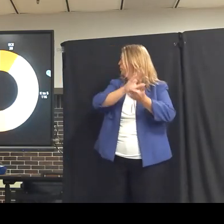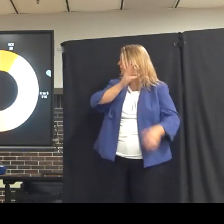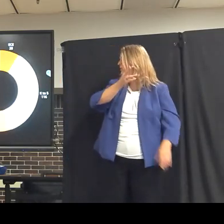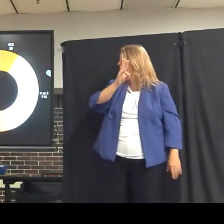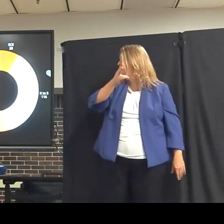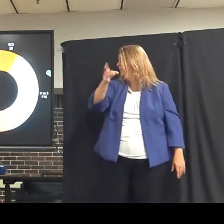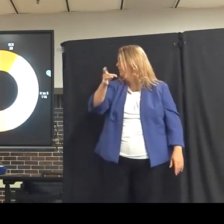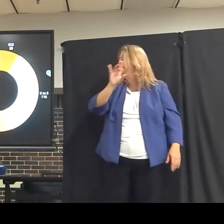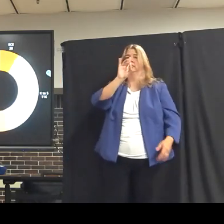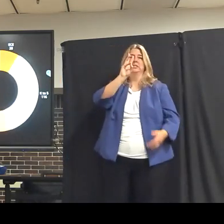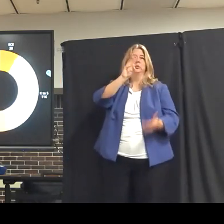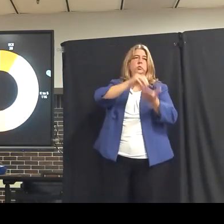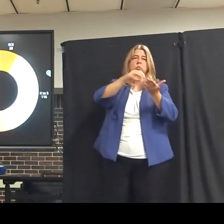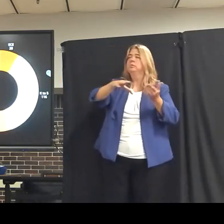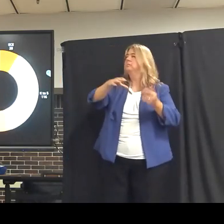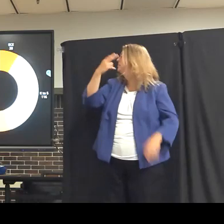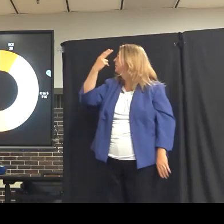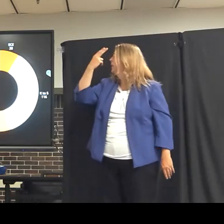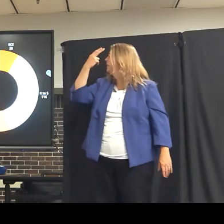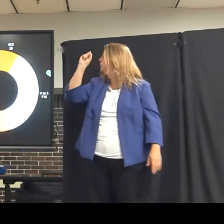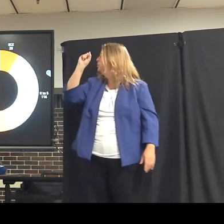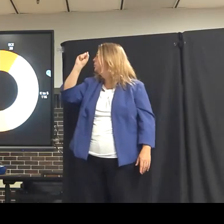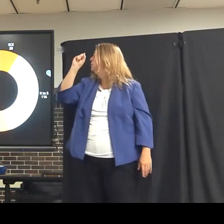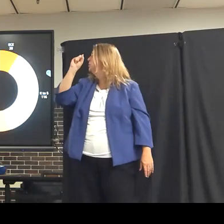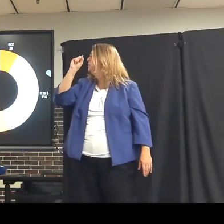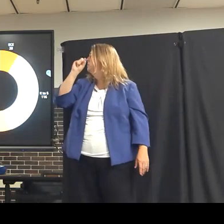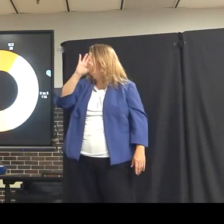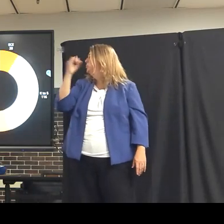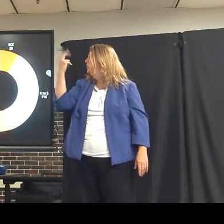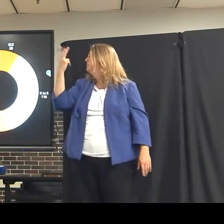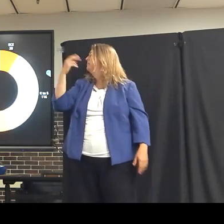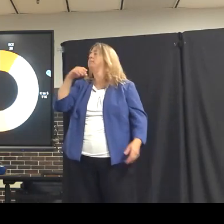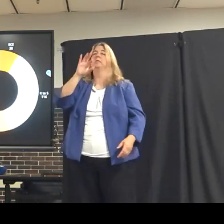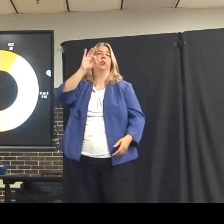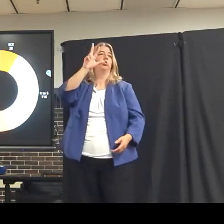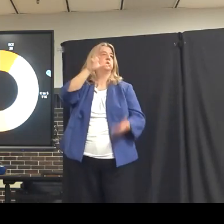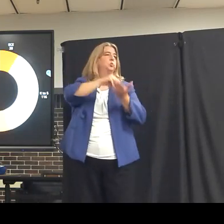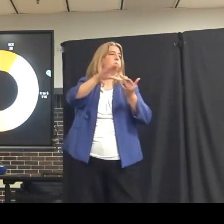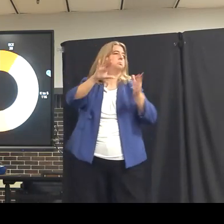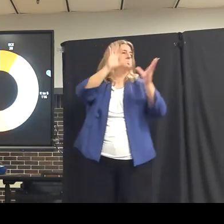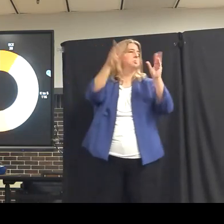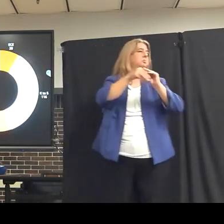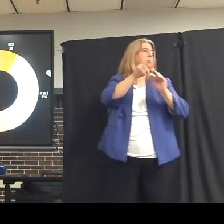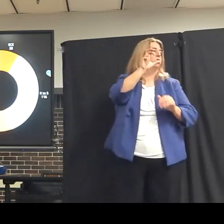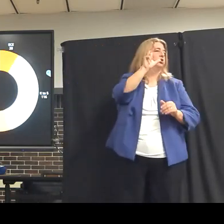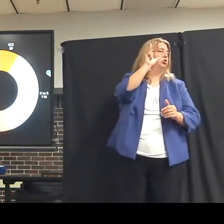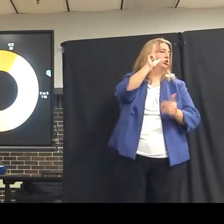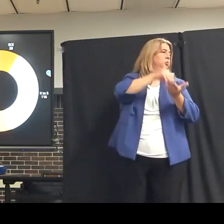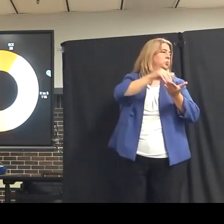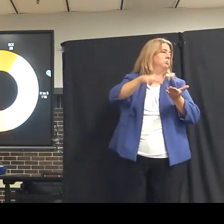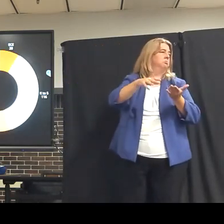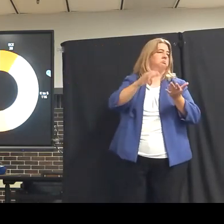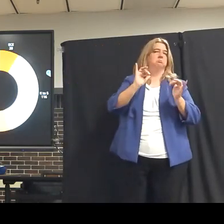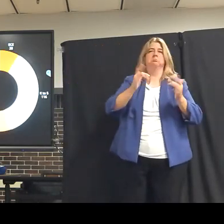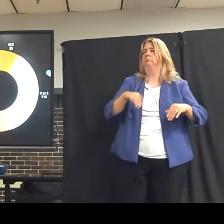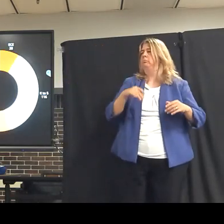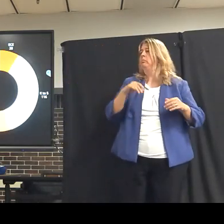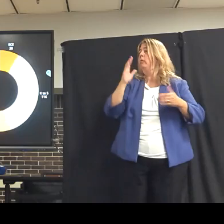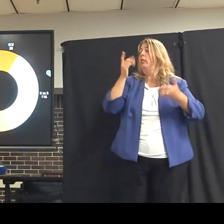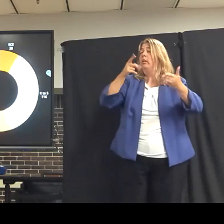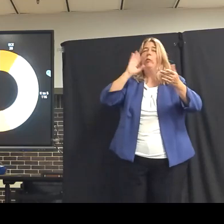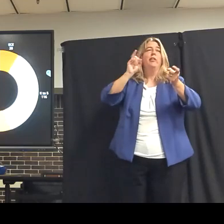28, 116 in our elementary. Middle school is 6th, 7th, and 8th, so we have 86 students. And then we